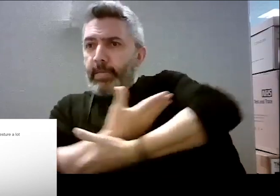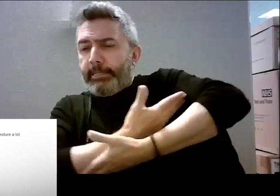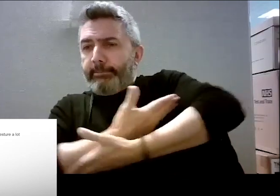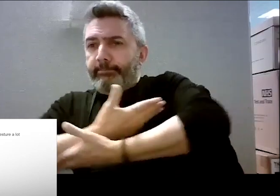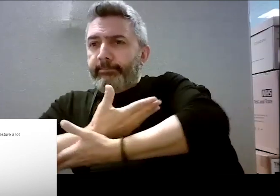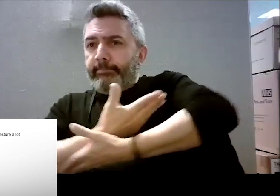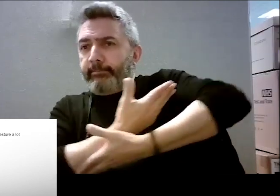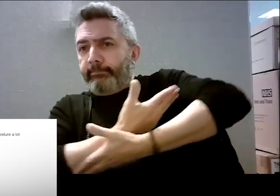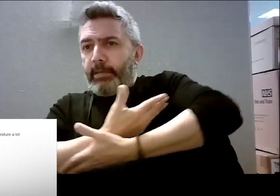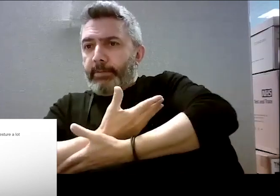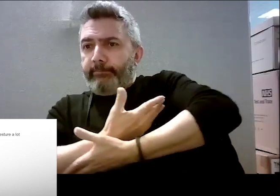be quiet,